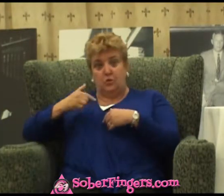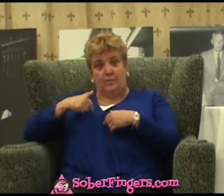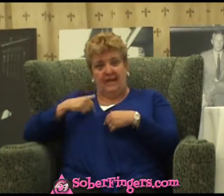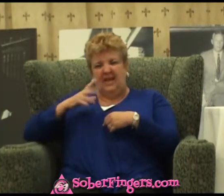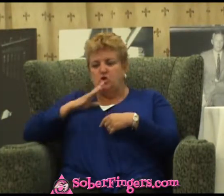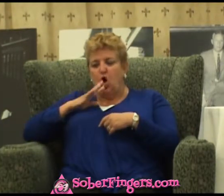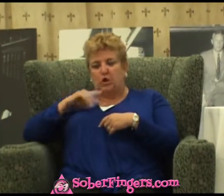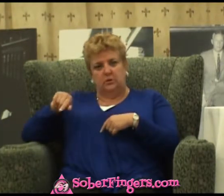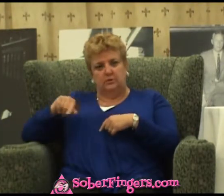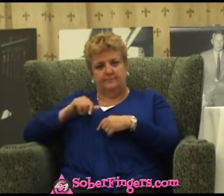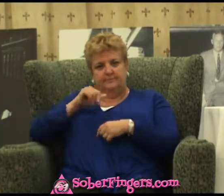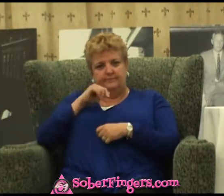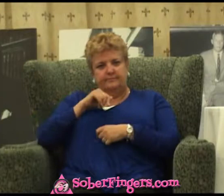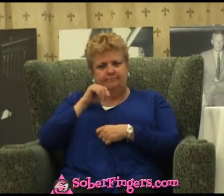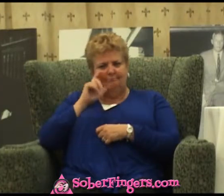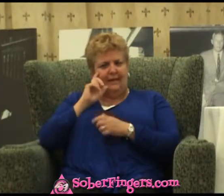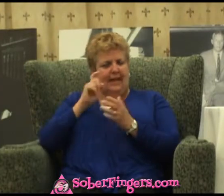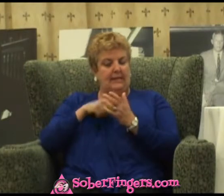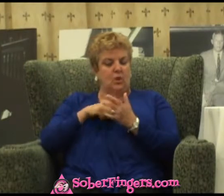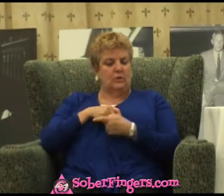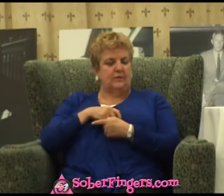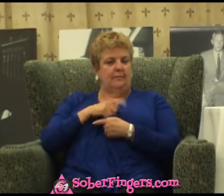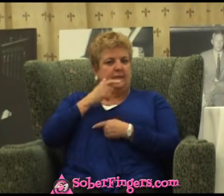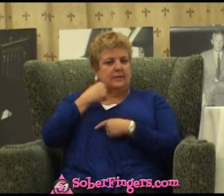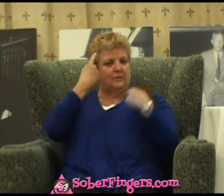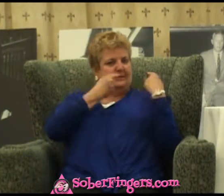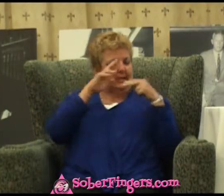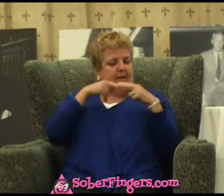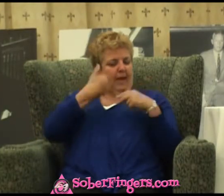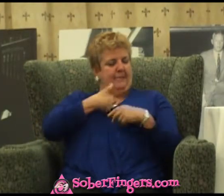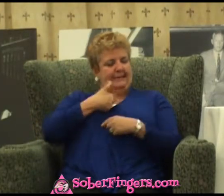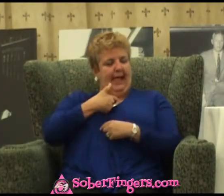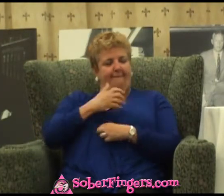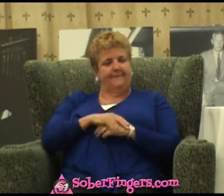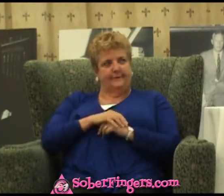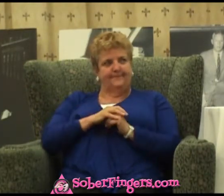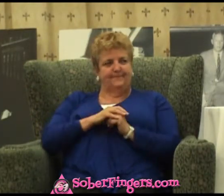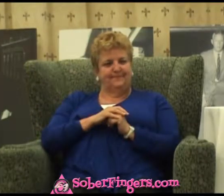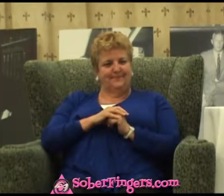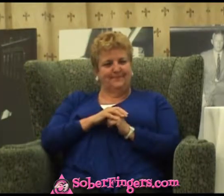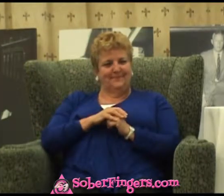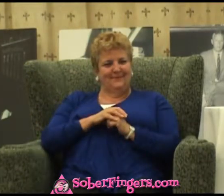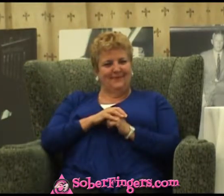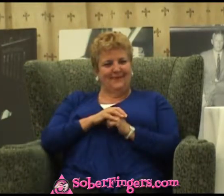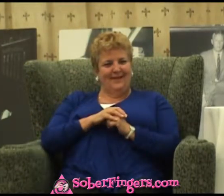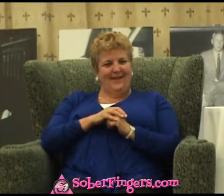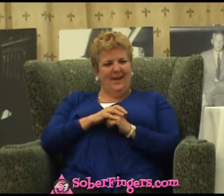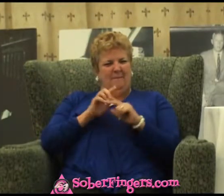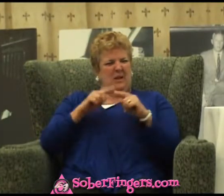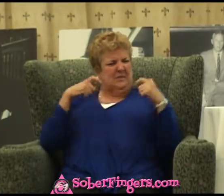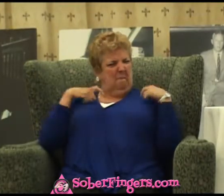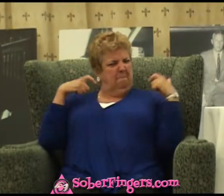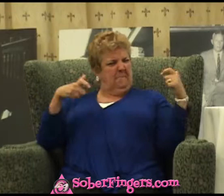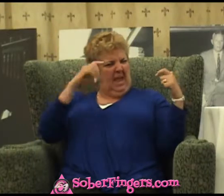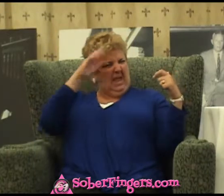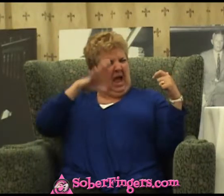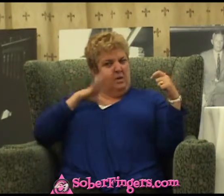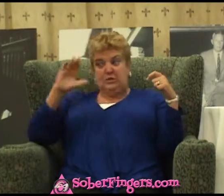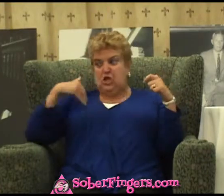him in the room because I was thinking about myself, I guess. But great big guy, younger than me, Vietnam